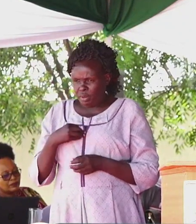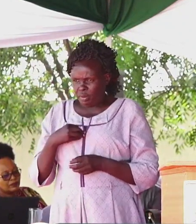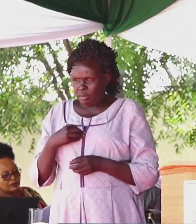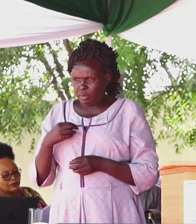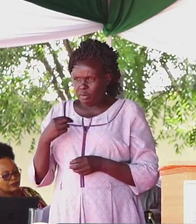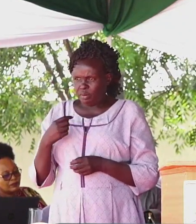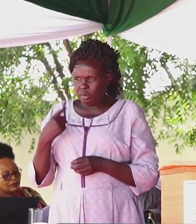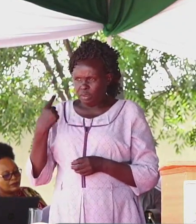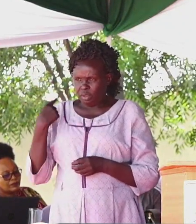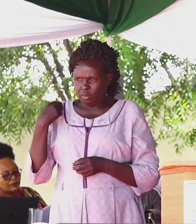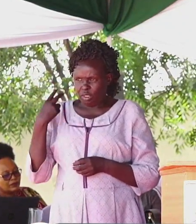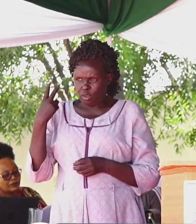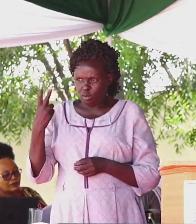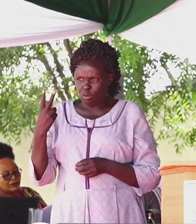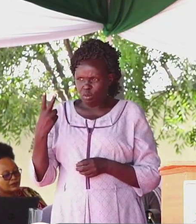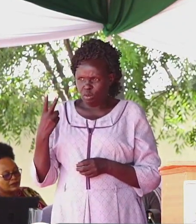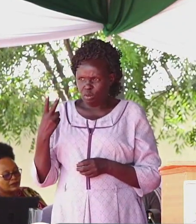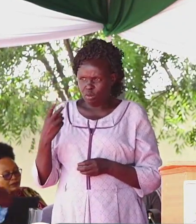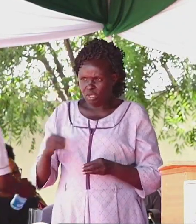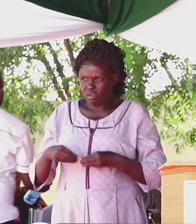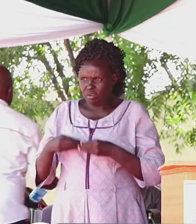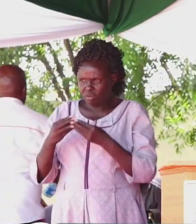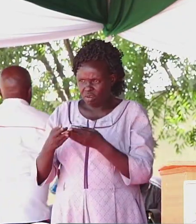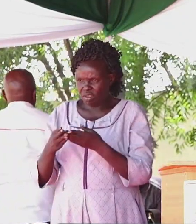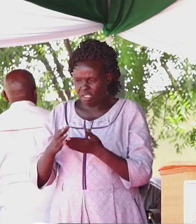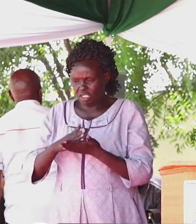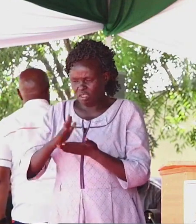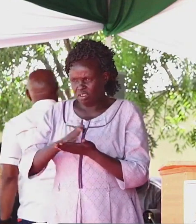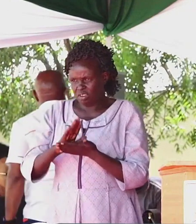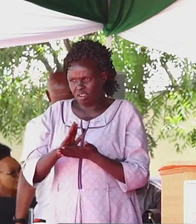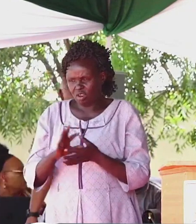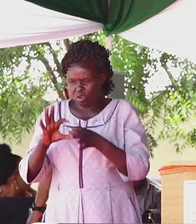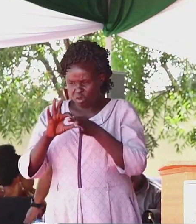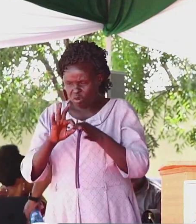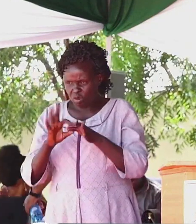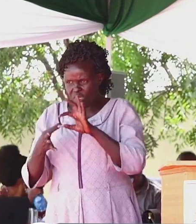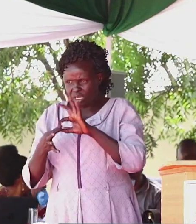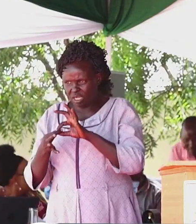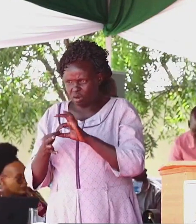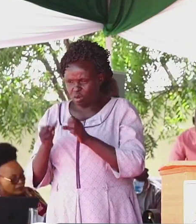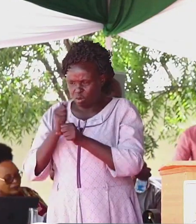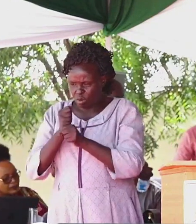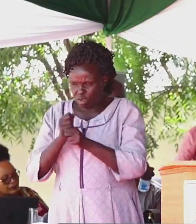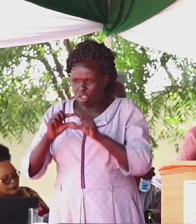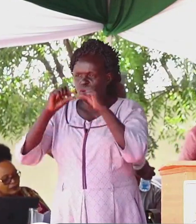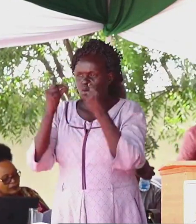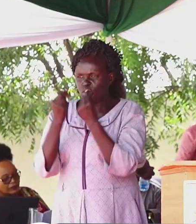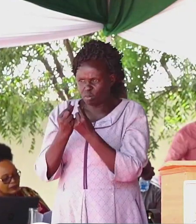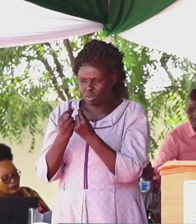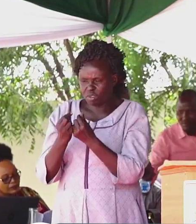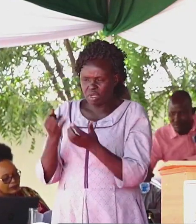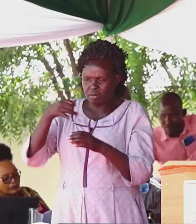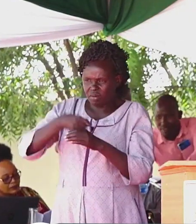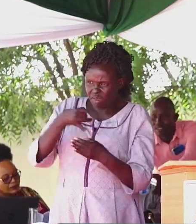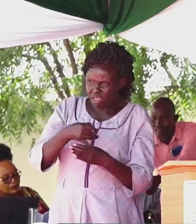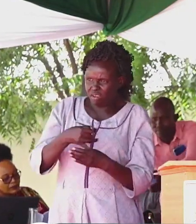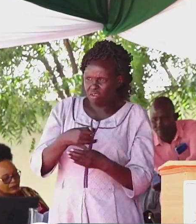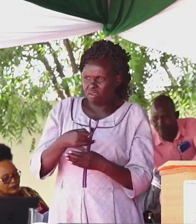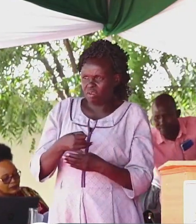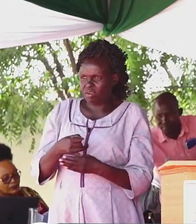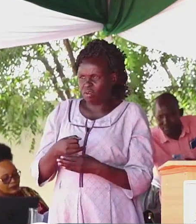number two, that is leveraging intersectionalities, coordination, working groups, and implementation.